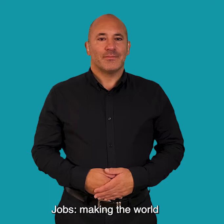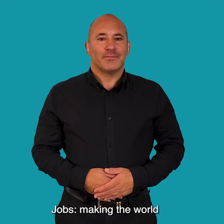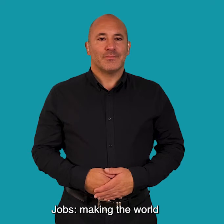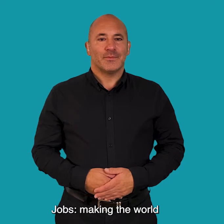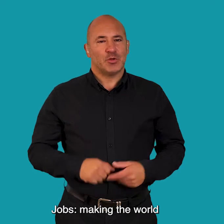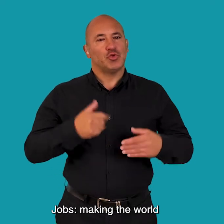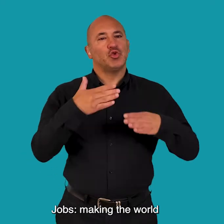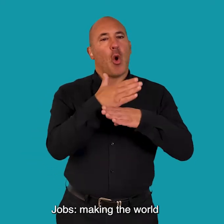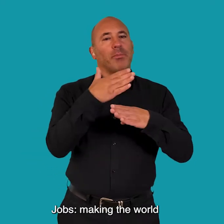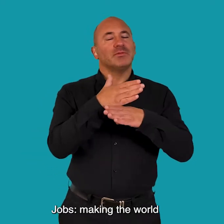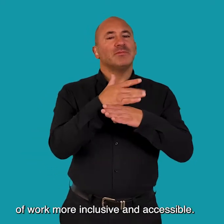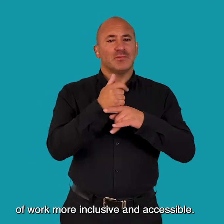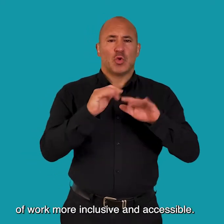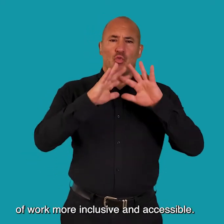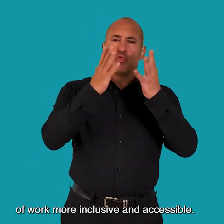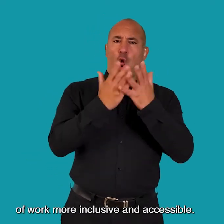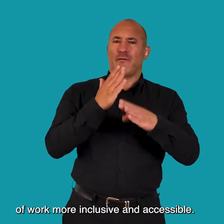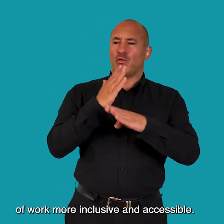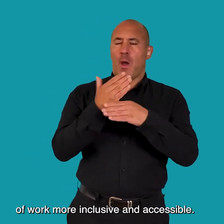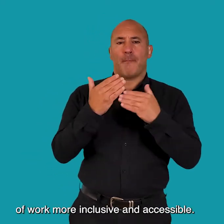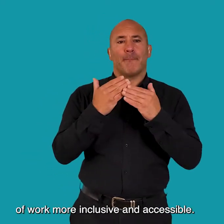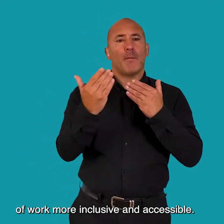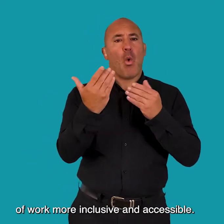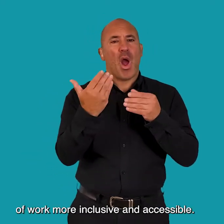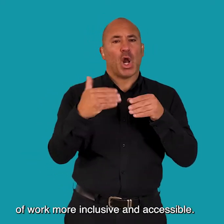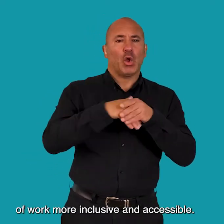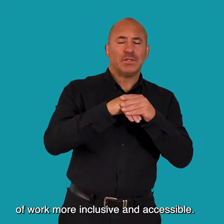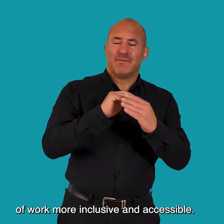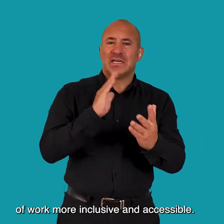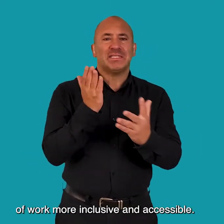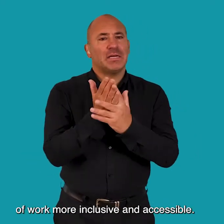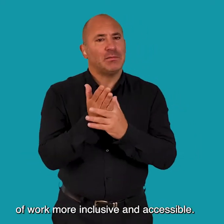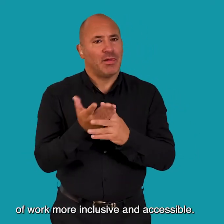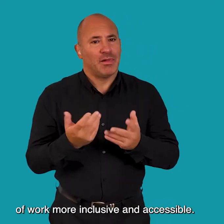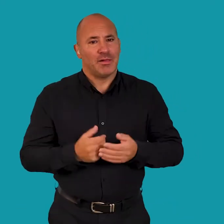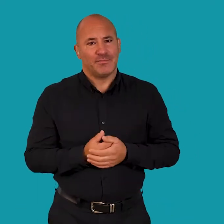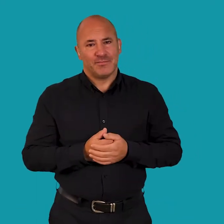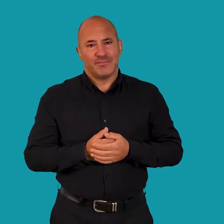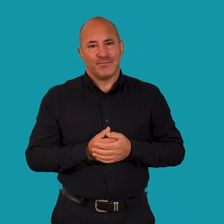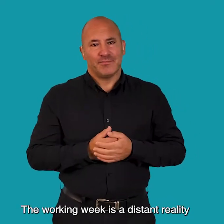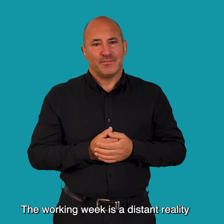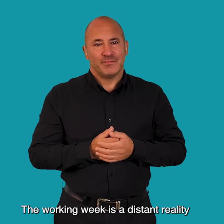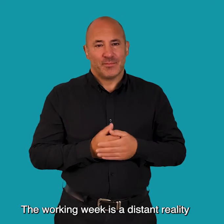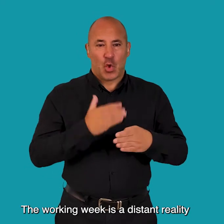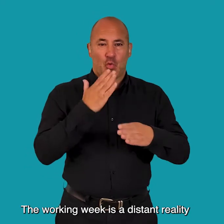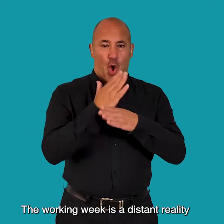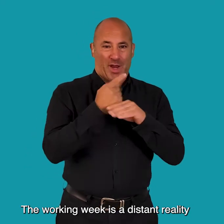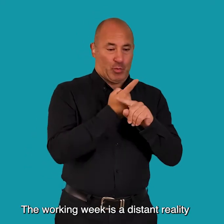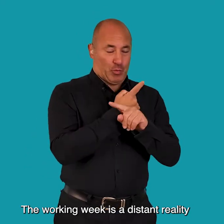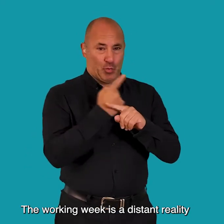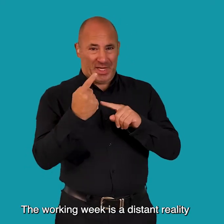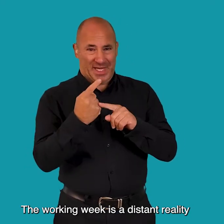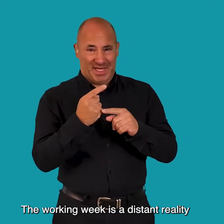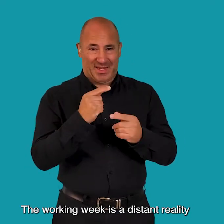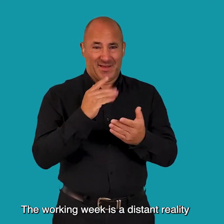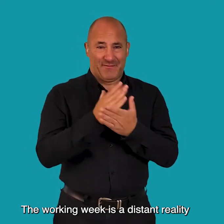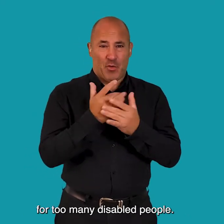Jobs, making the world of work more inclusive and accessible. The working week is a distant reality for too